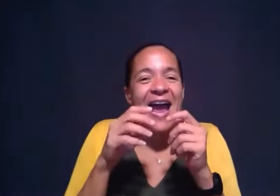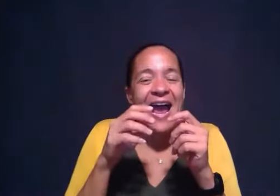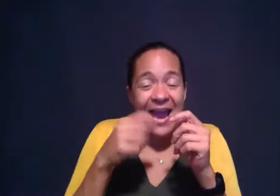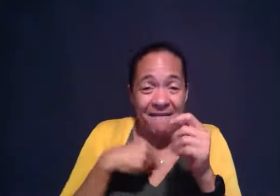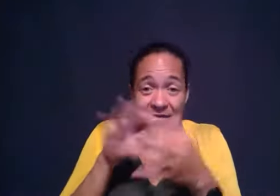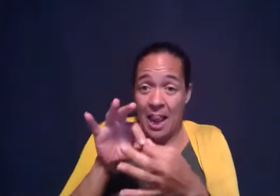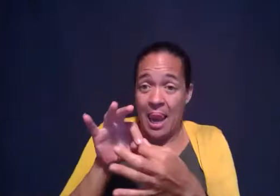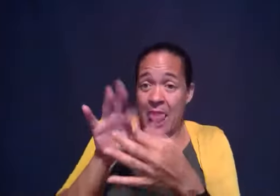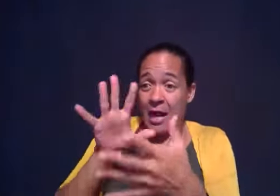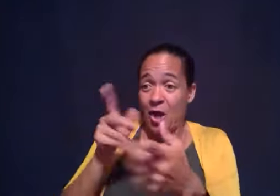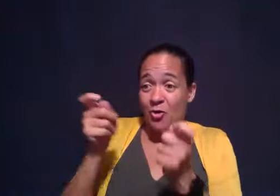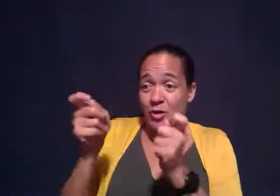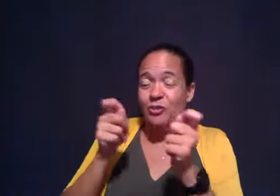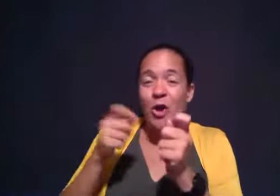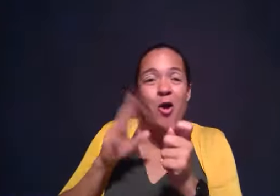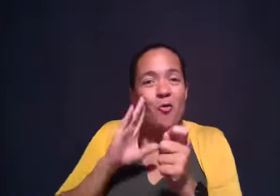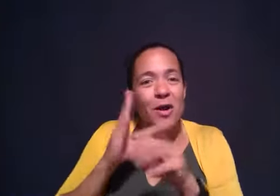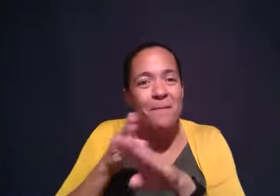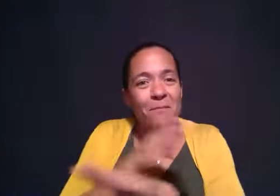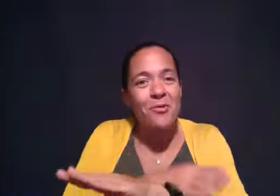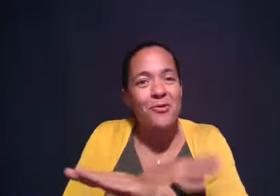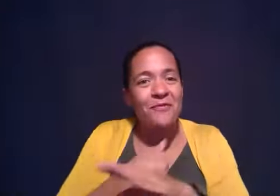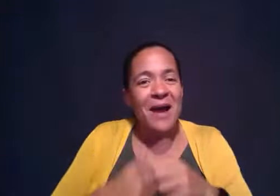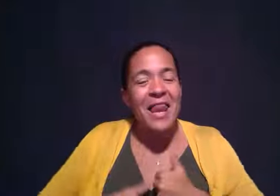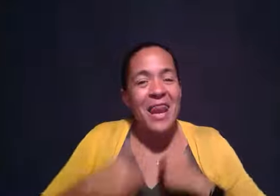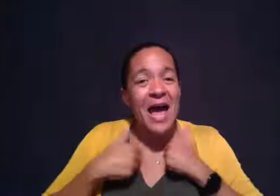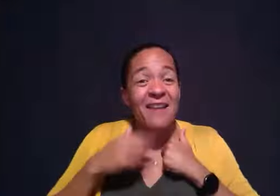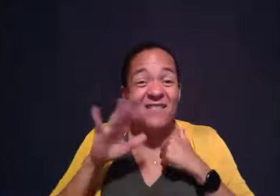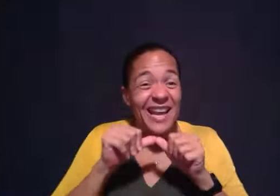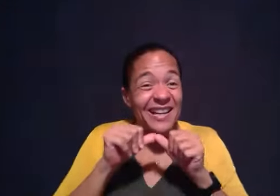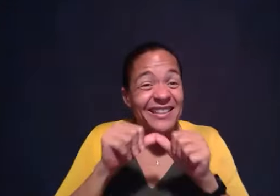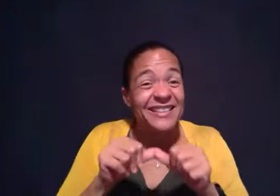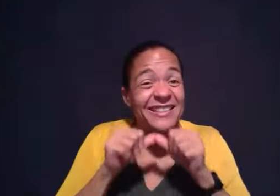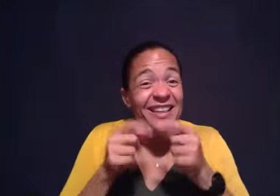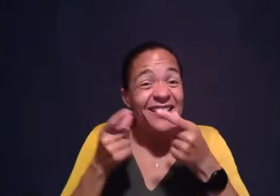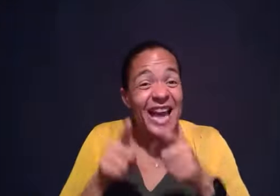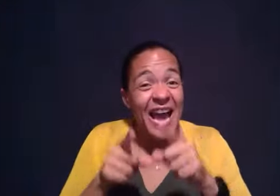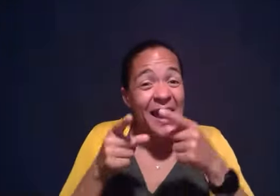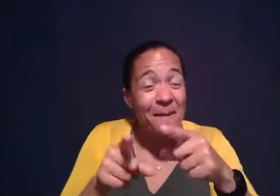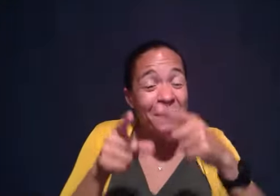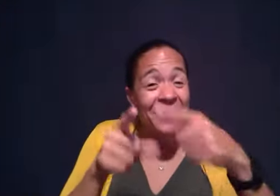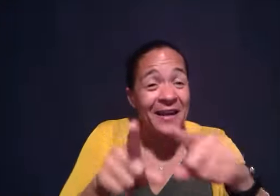what's continued to happen. I work the steps over and over and over again, and my life just keeps getting better.